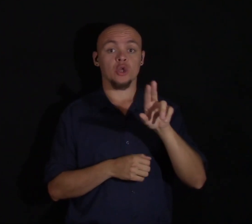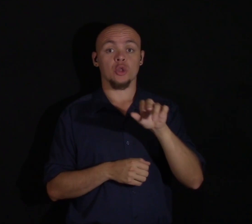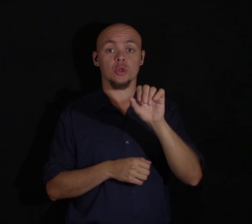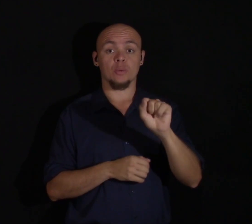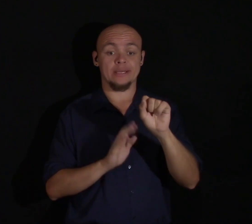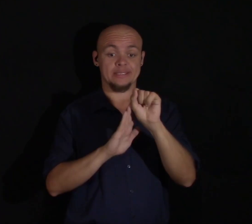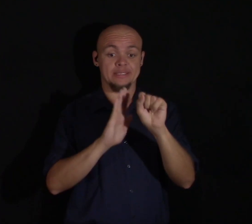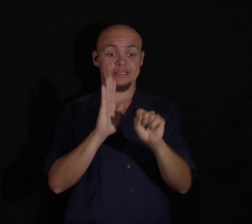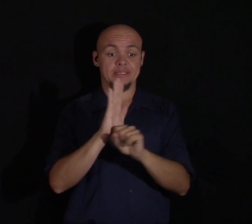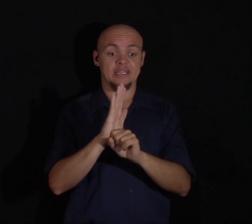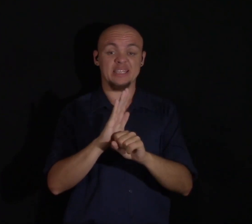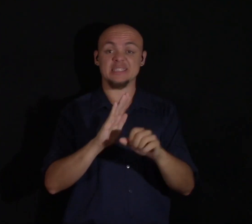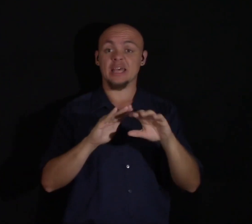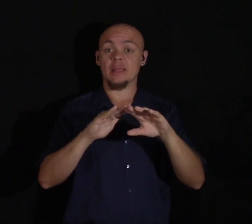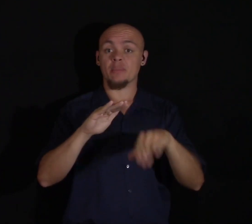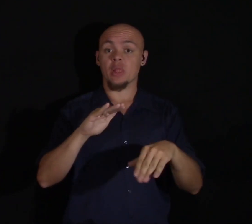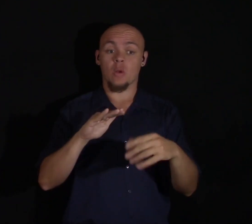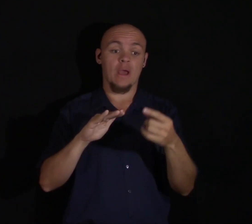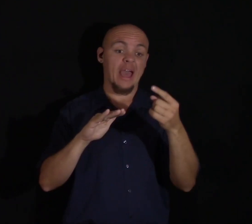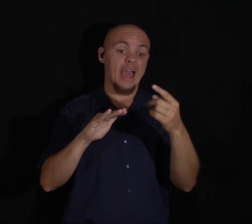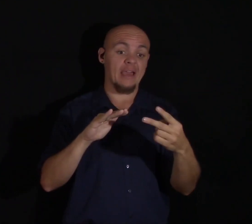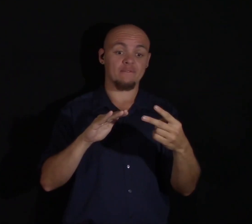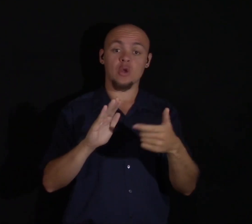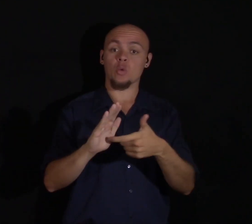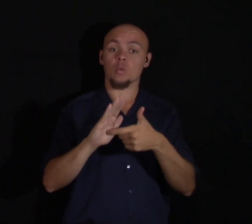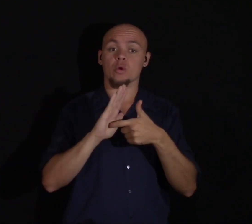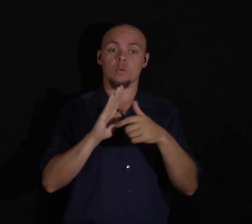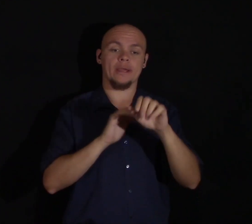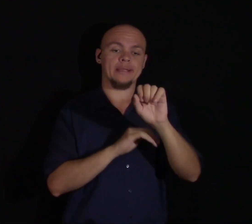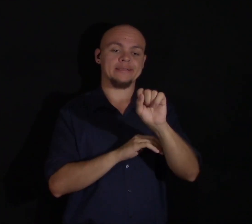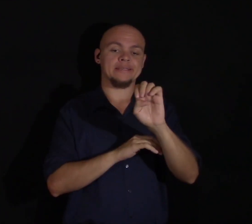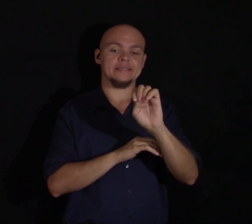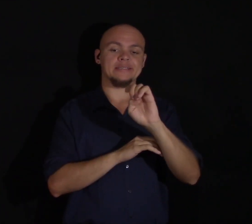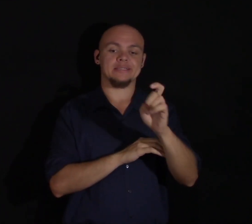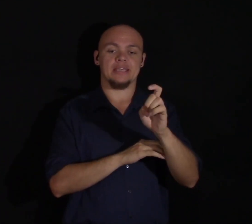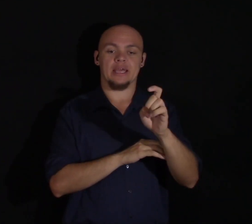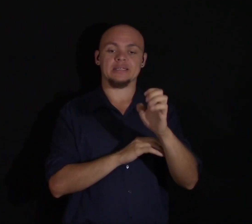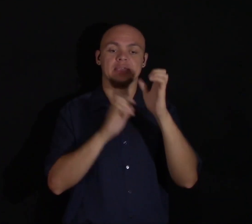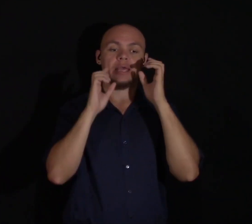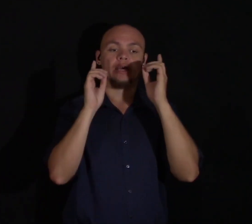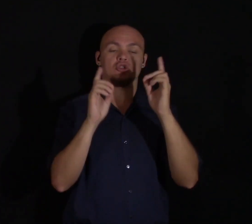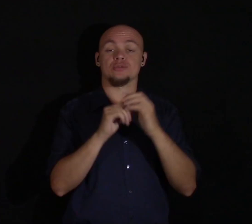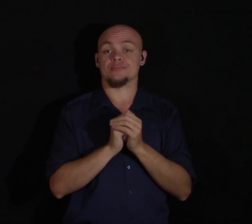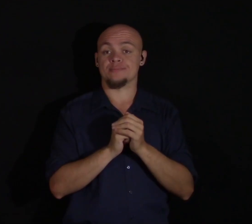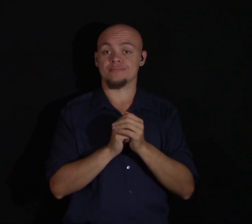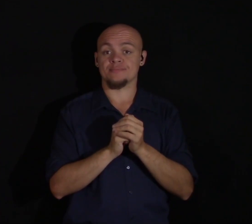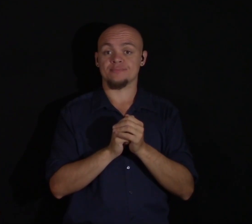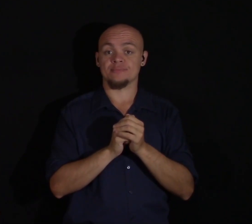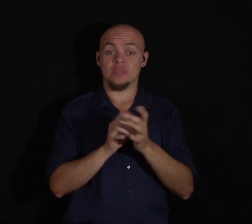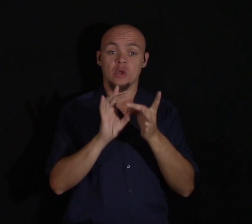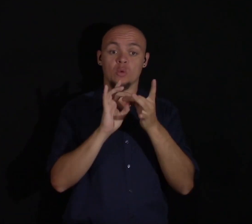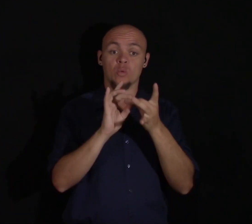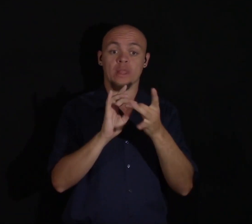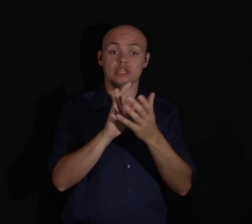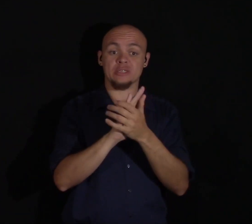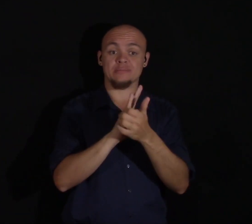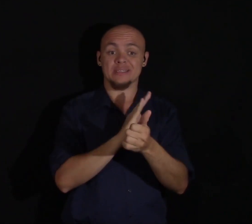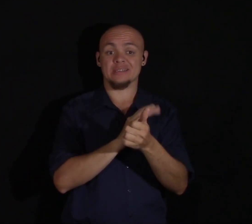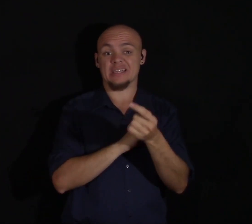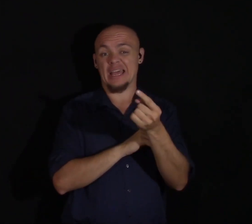states mandate any sort of sex ed, and only a fraction of them incorporate relationship skills.